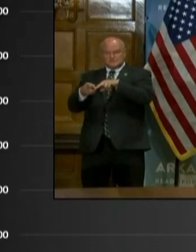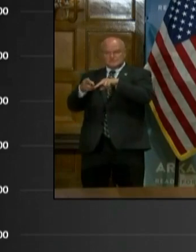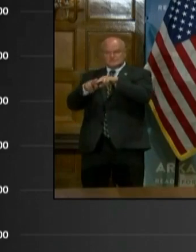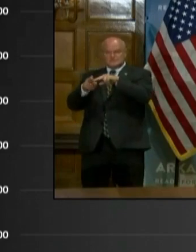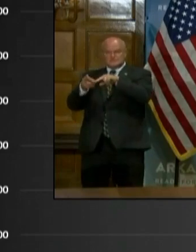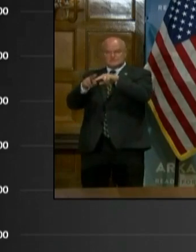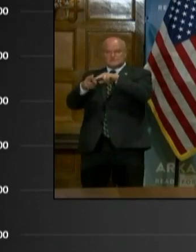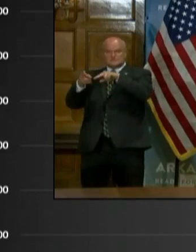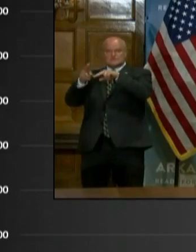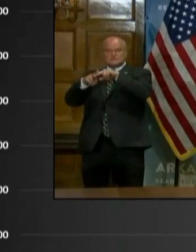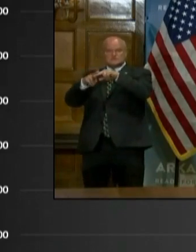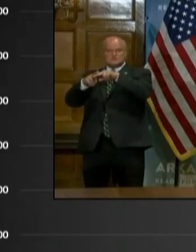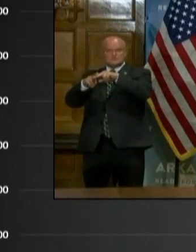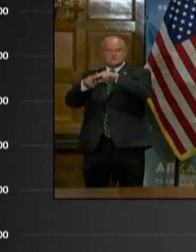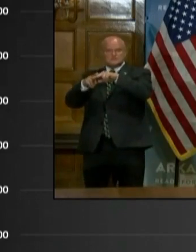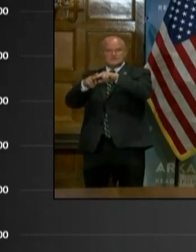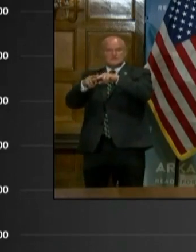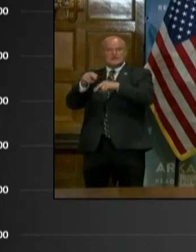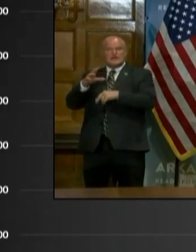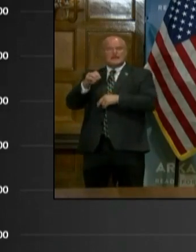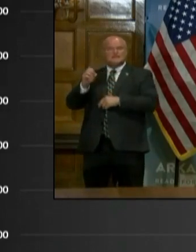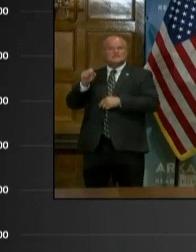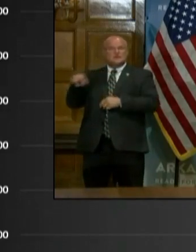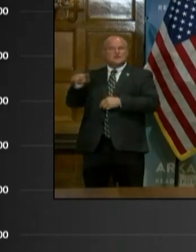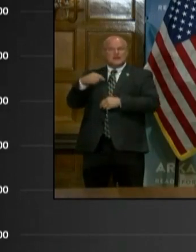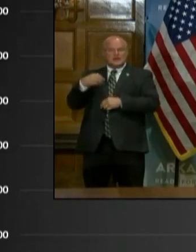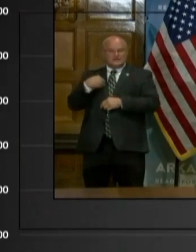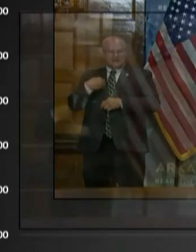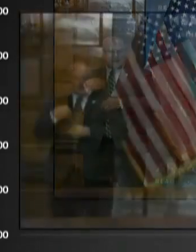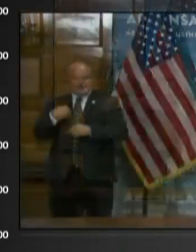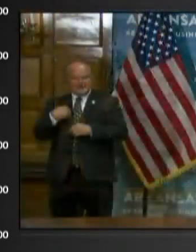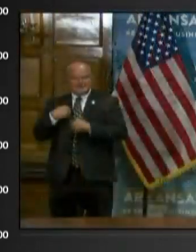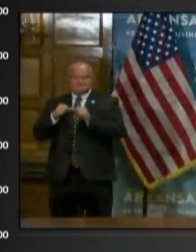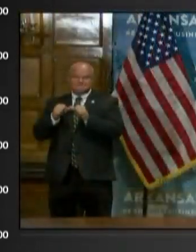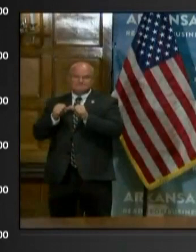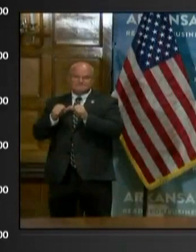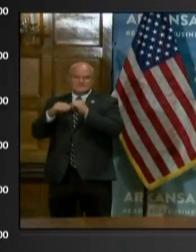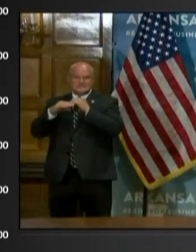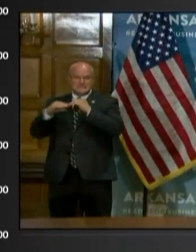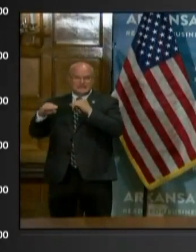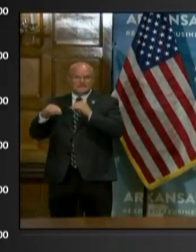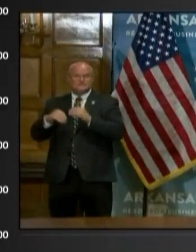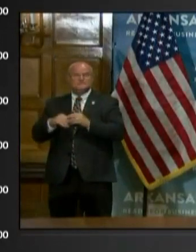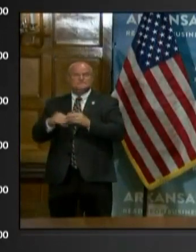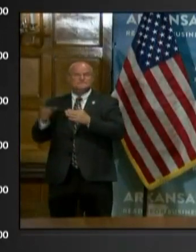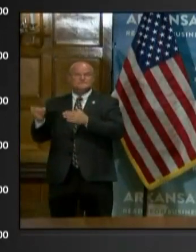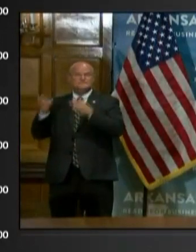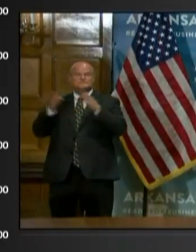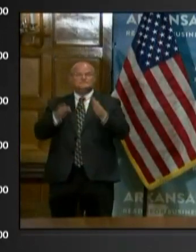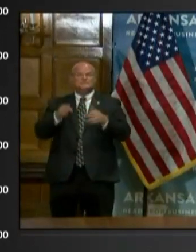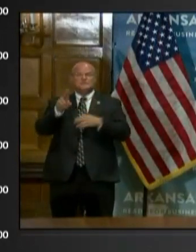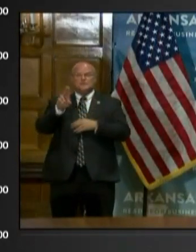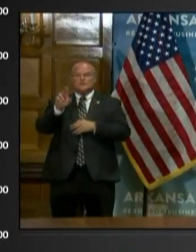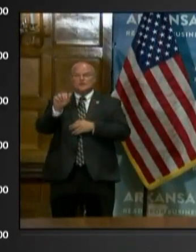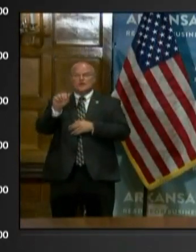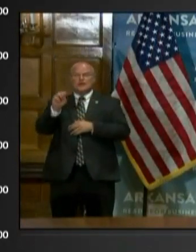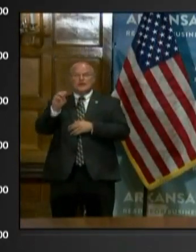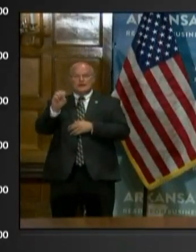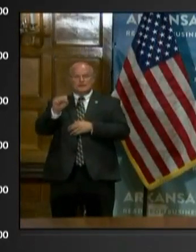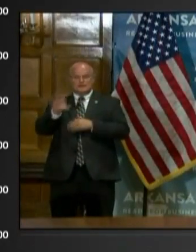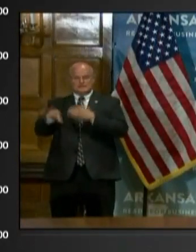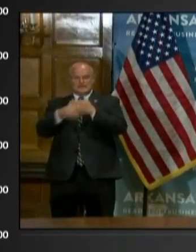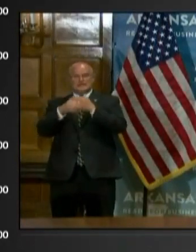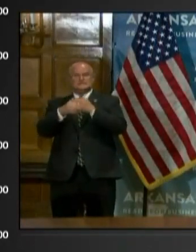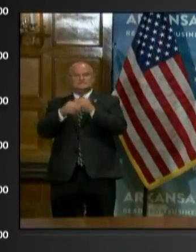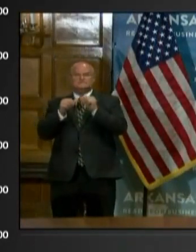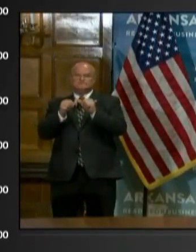their numbers by and large. And so they've had a consistent level. You have UAMS that adds to it,